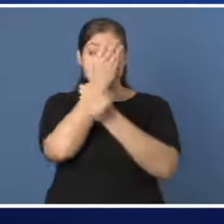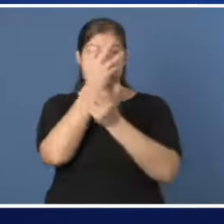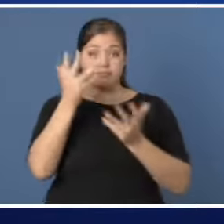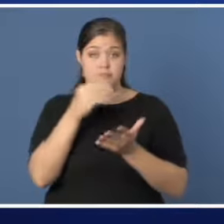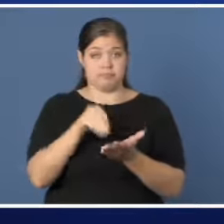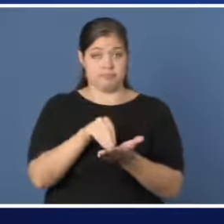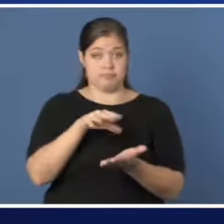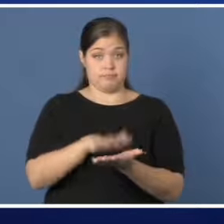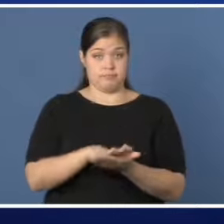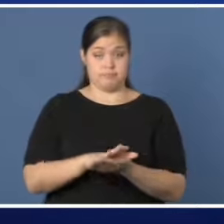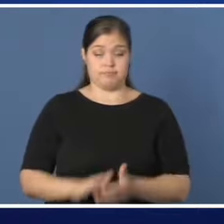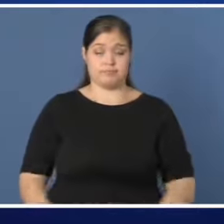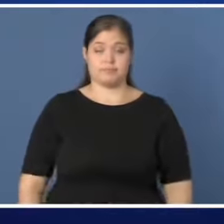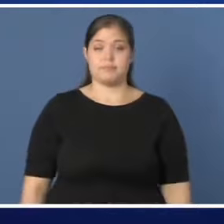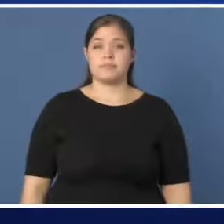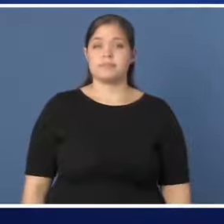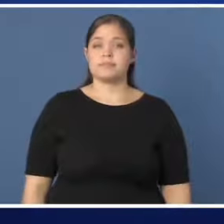Entertainment,